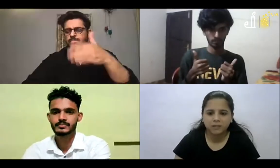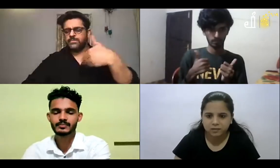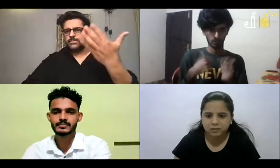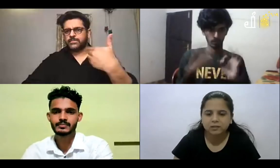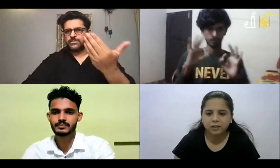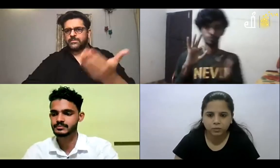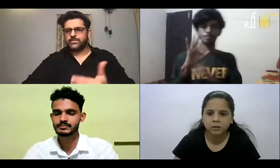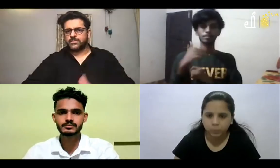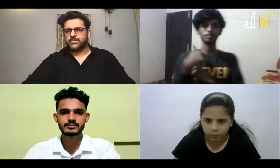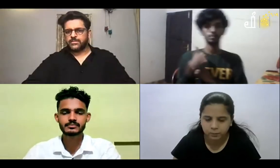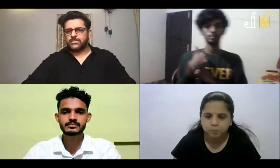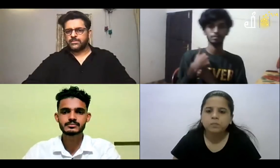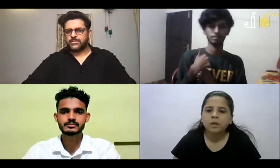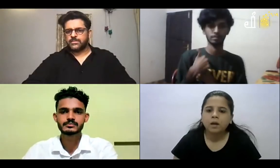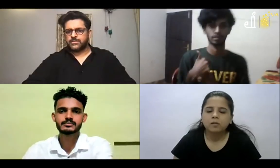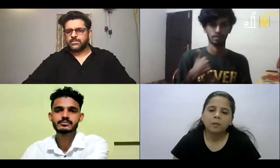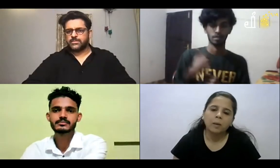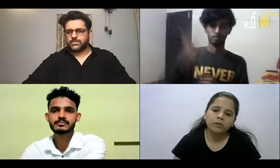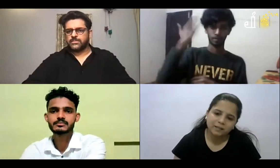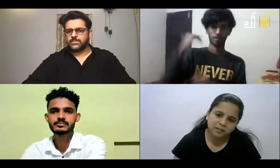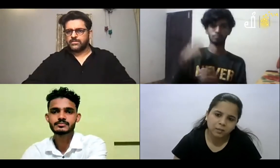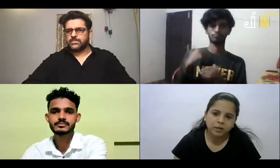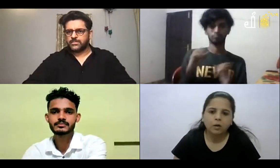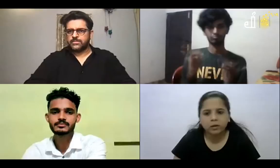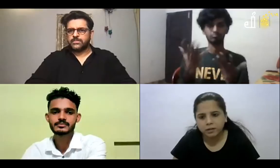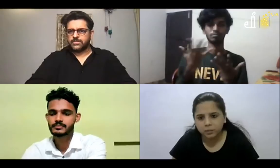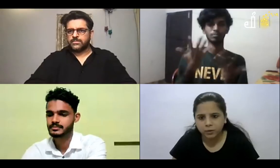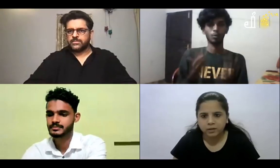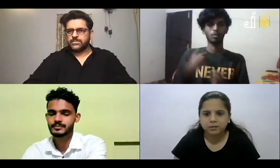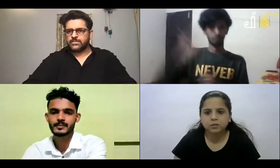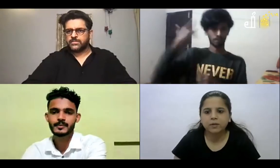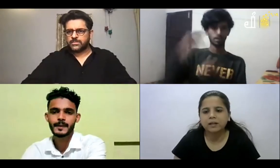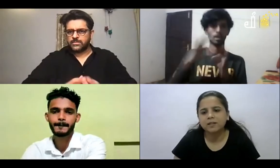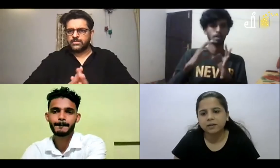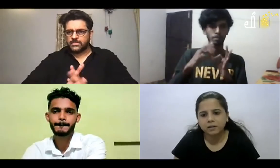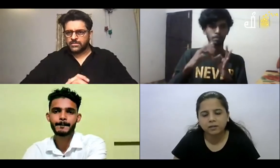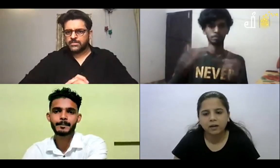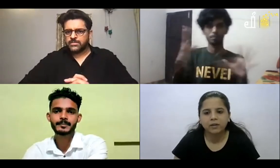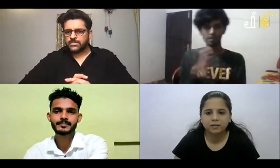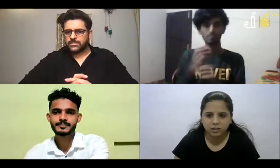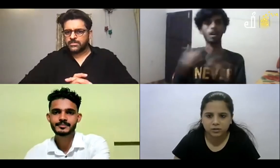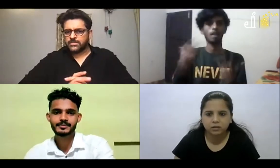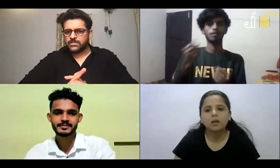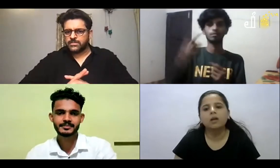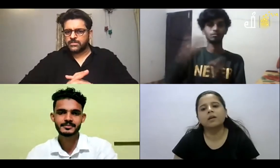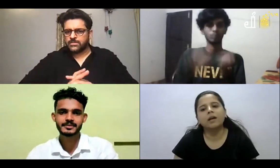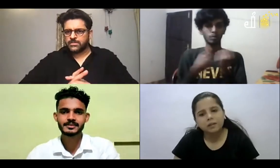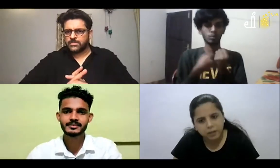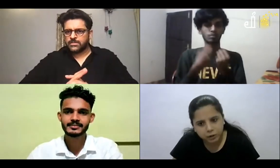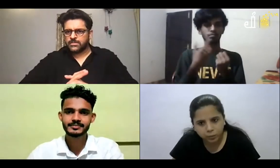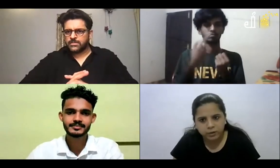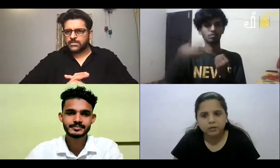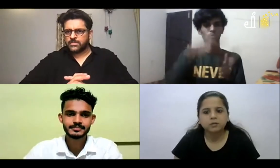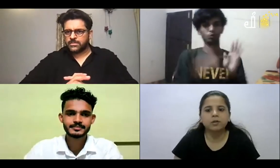just discussing the things with other people about the accessibility or the interpreters. So when I started having a discussion regarding